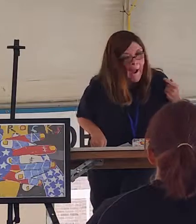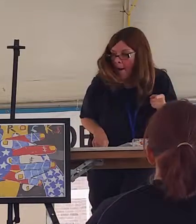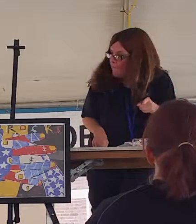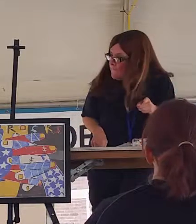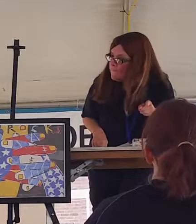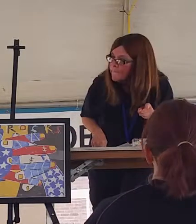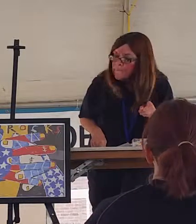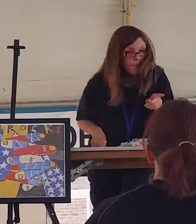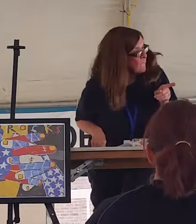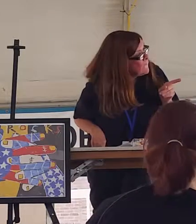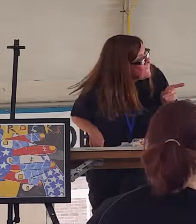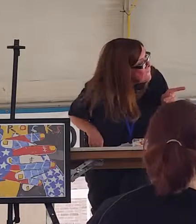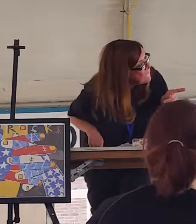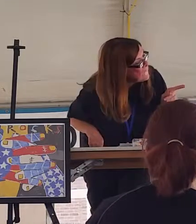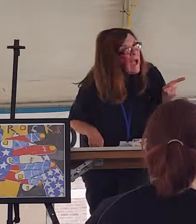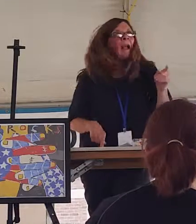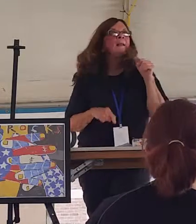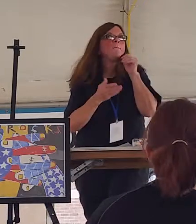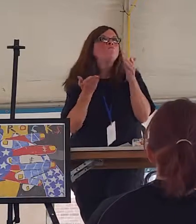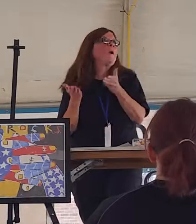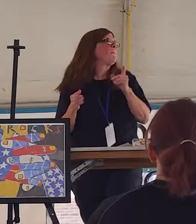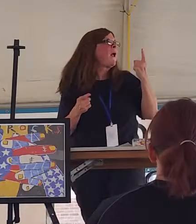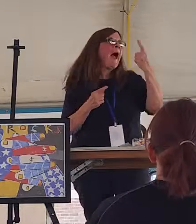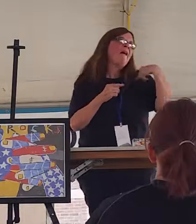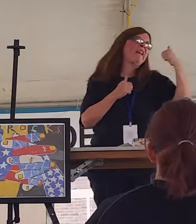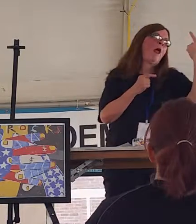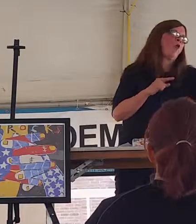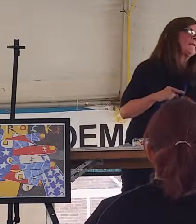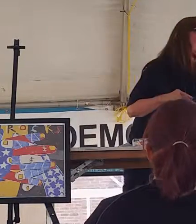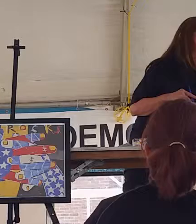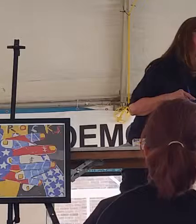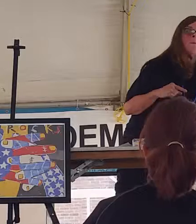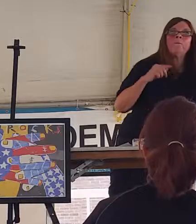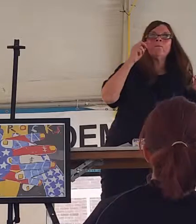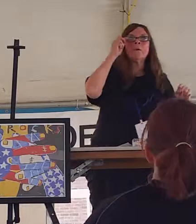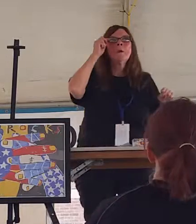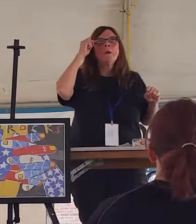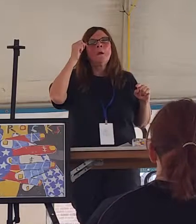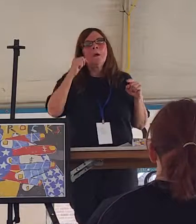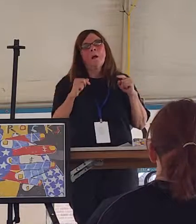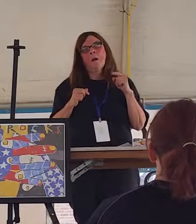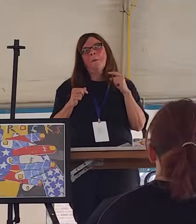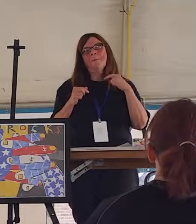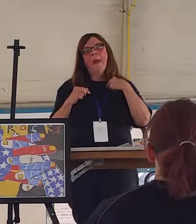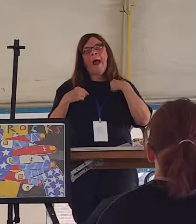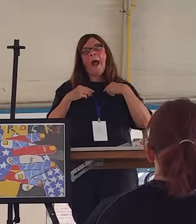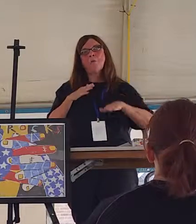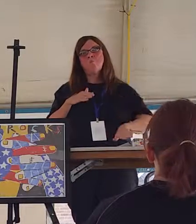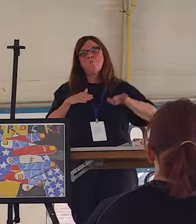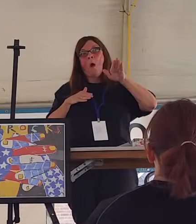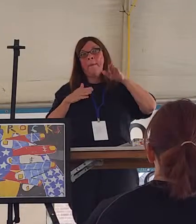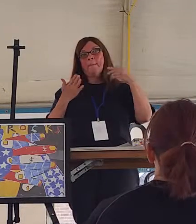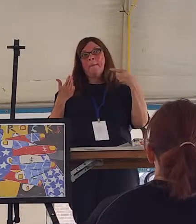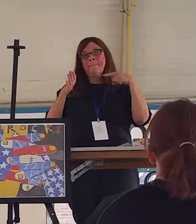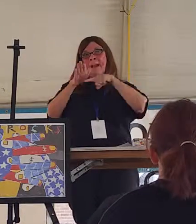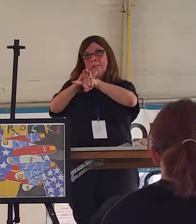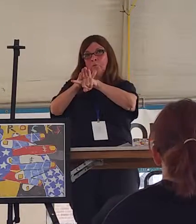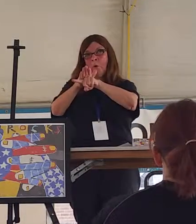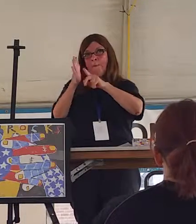Now, I have one of my pieces here. I have another one, but this one here, my experience, I